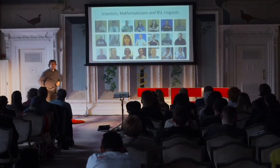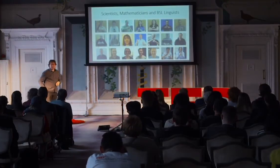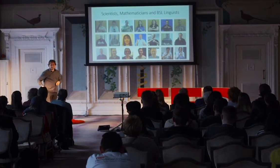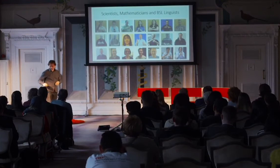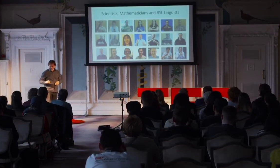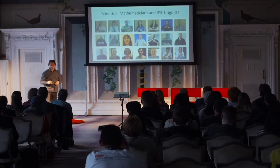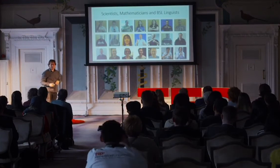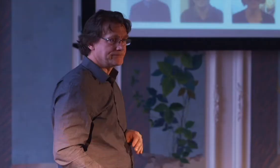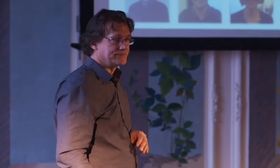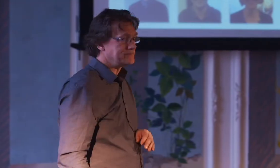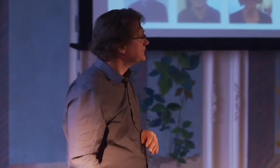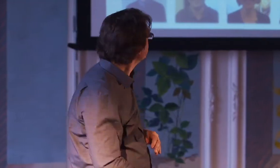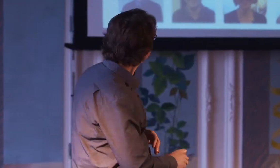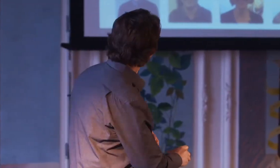BSL linguistics.